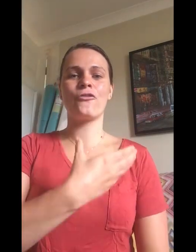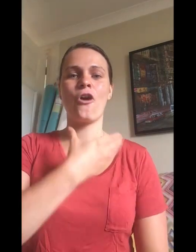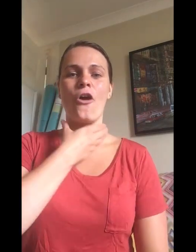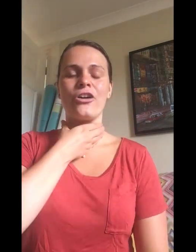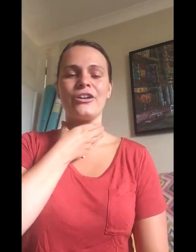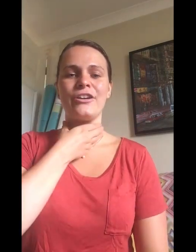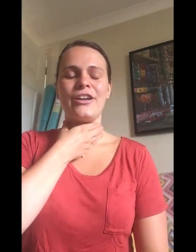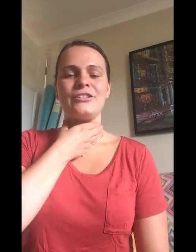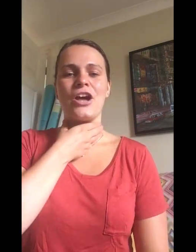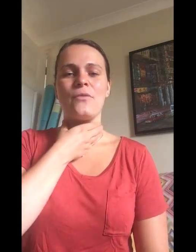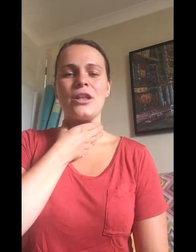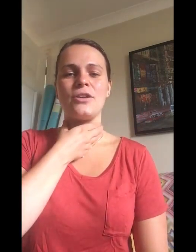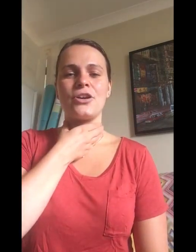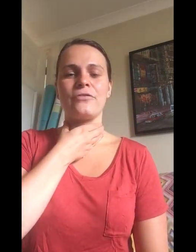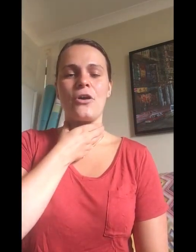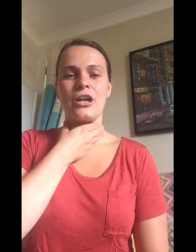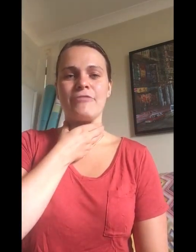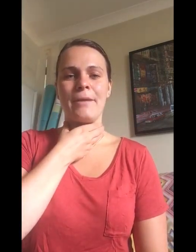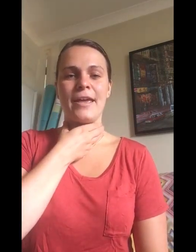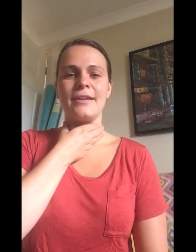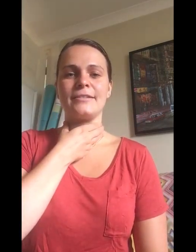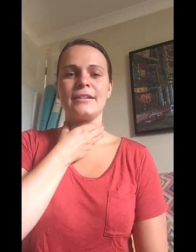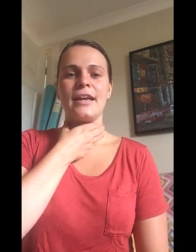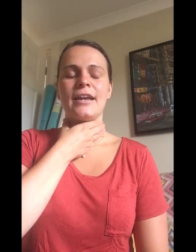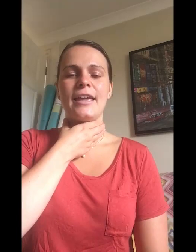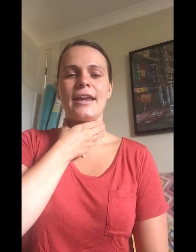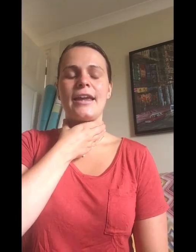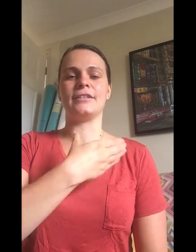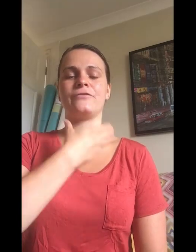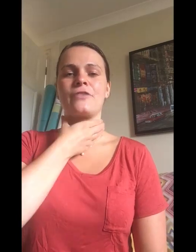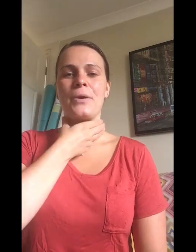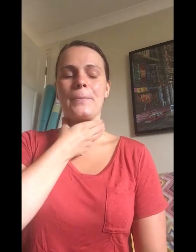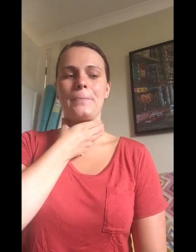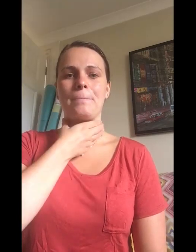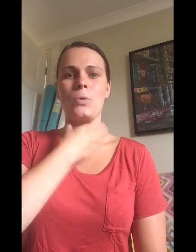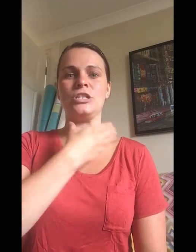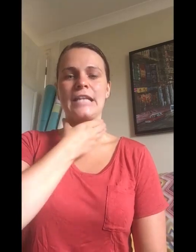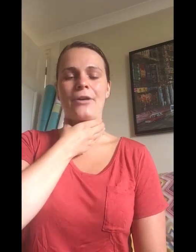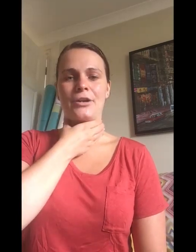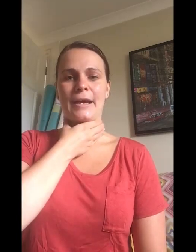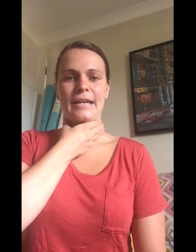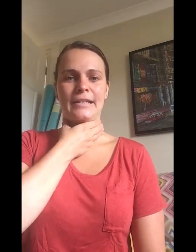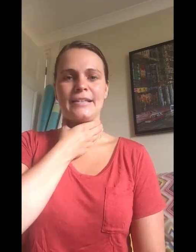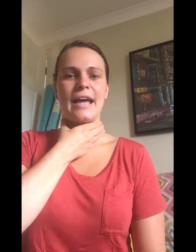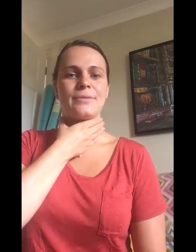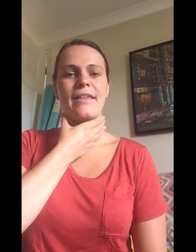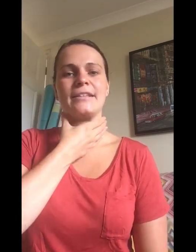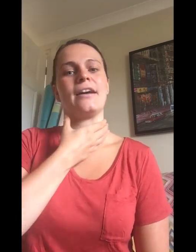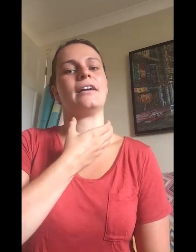Frog. So when you look at a frog and it ribbits, its throat bulges out and goes back in. So that's where that sign come